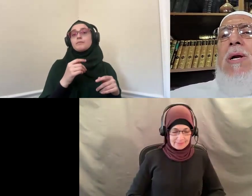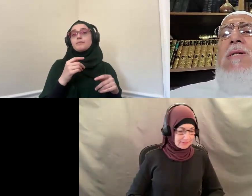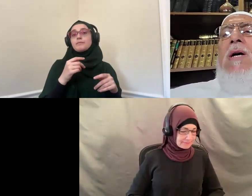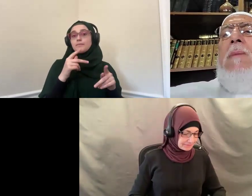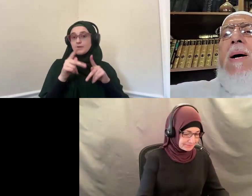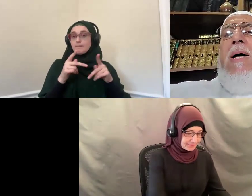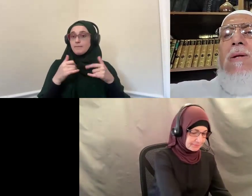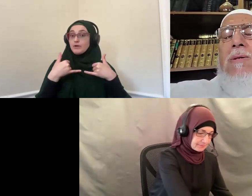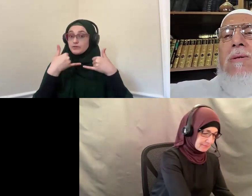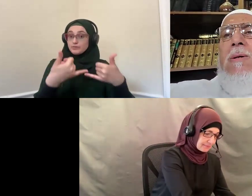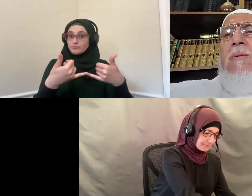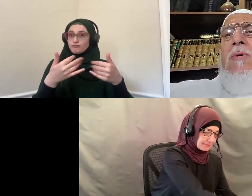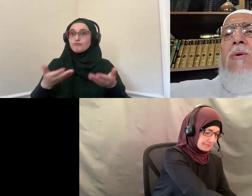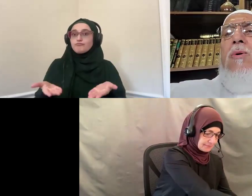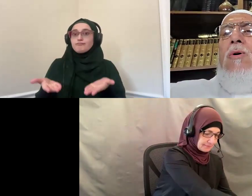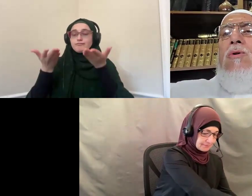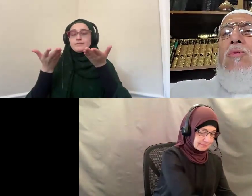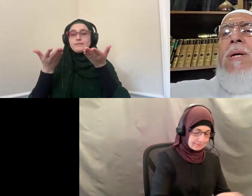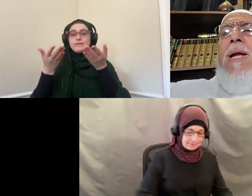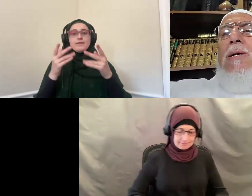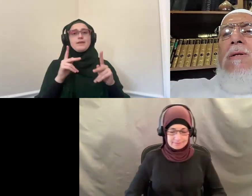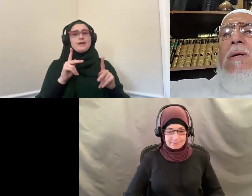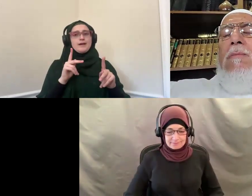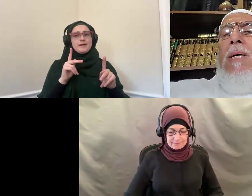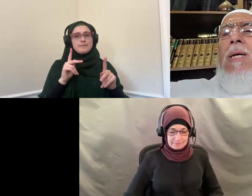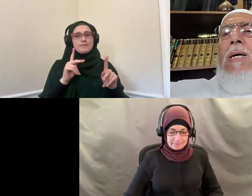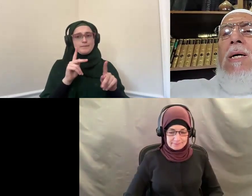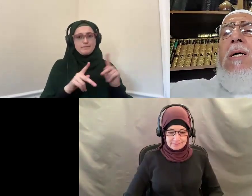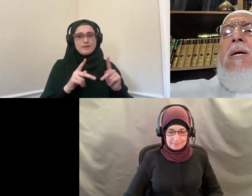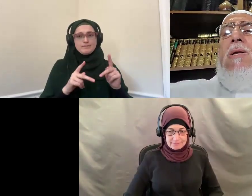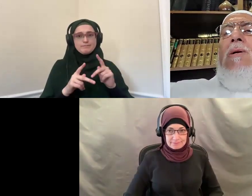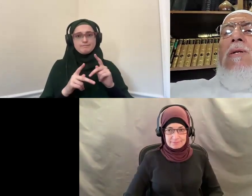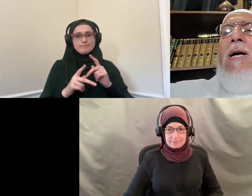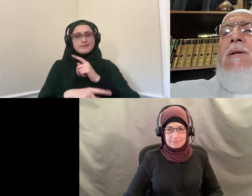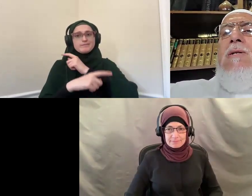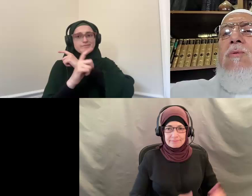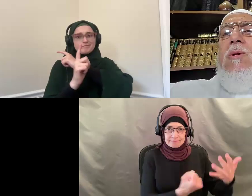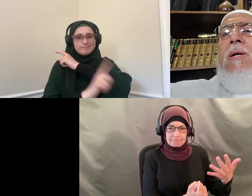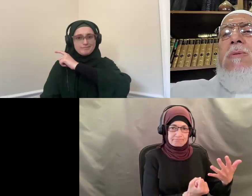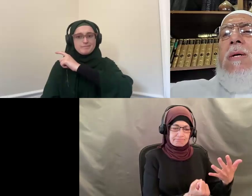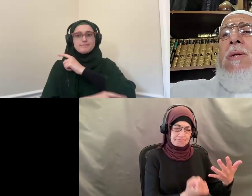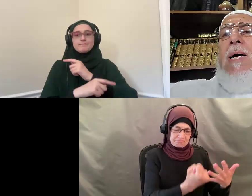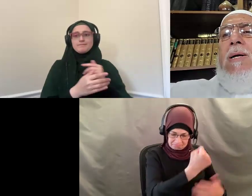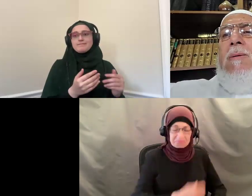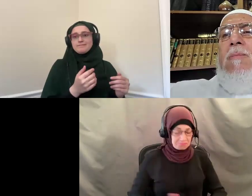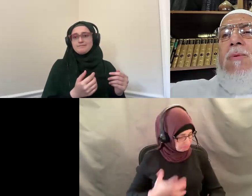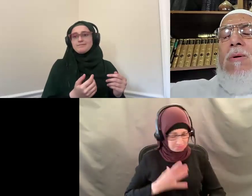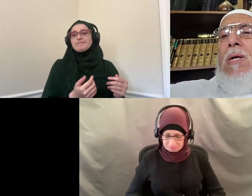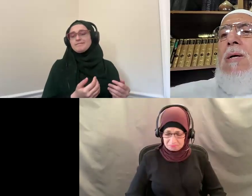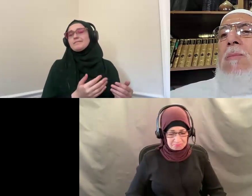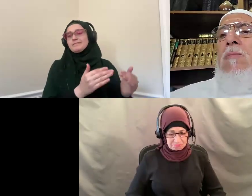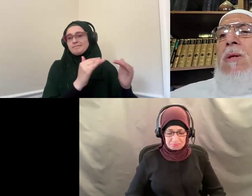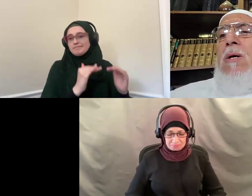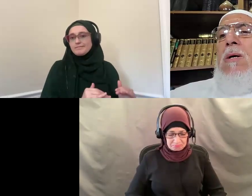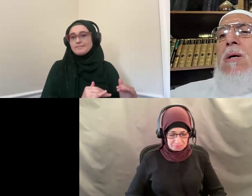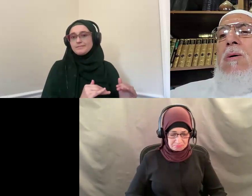it will raise up others who ought to be raised, meaning in their status with Allah subhanahu wa ta'ala.